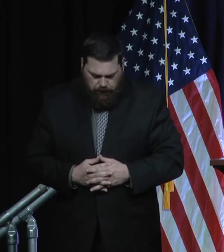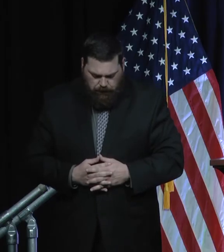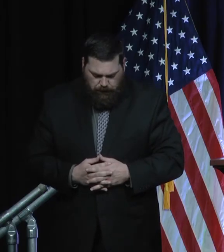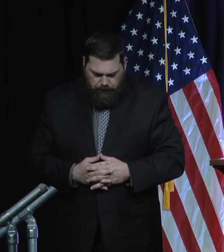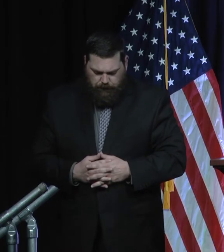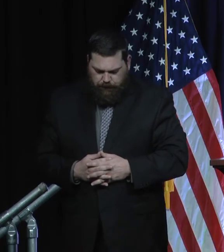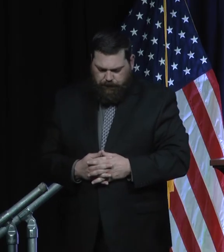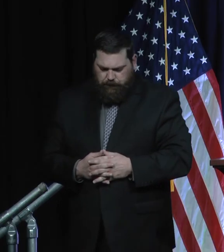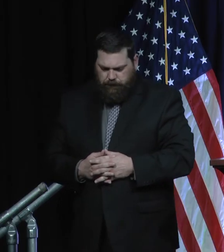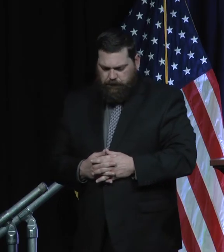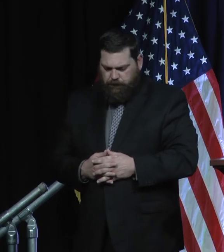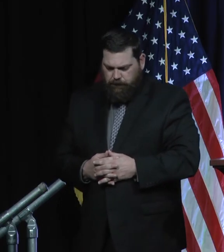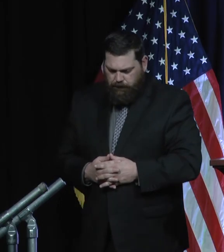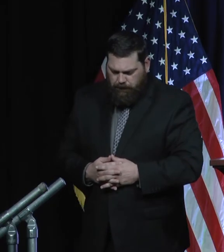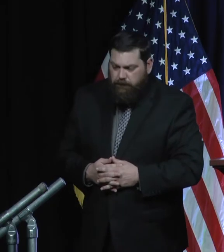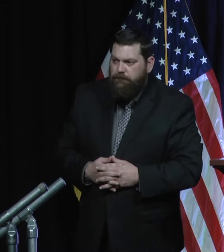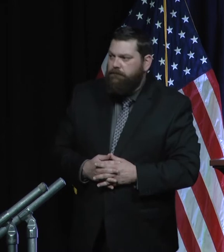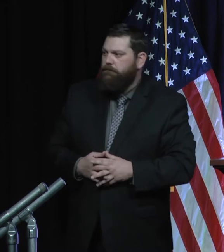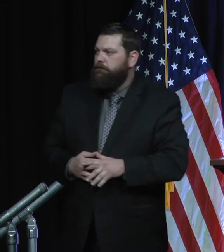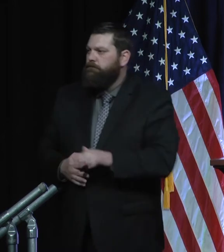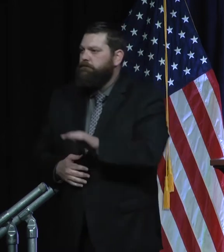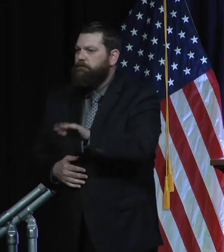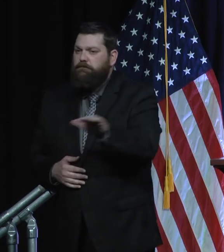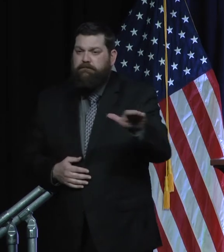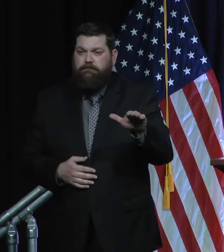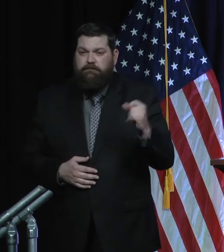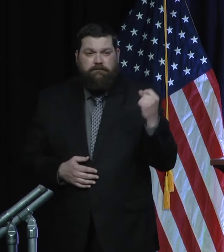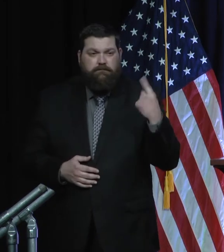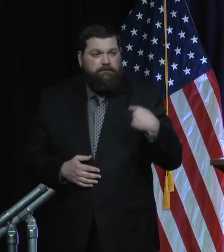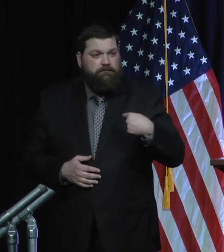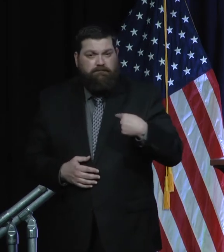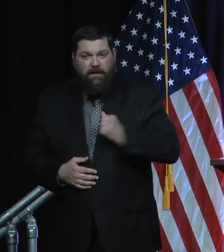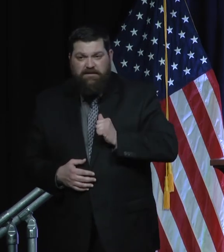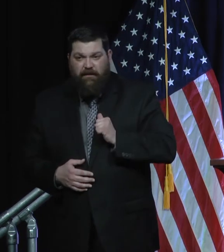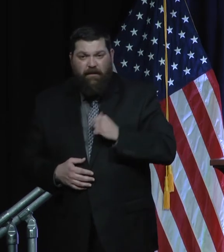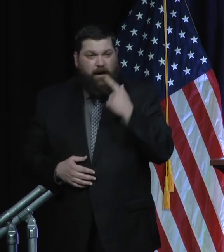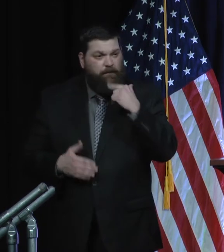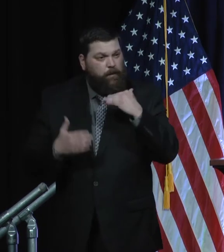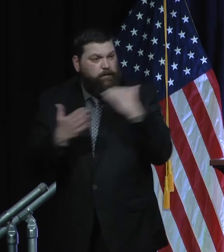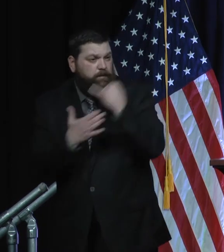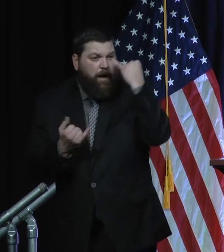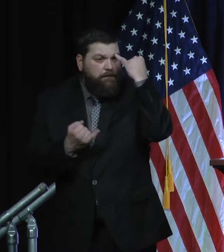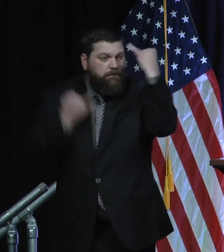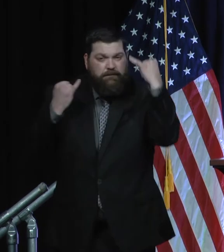Ladies and gentlemen, I am not a revolutionary, but I would like to share my story with you